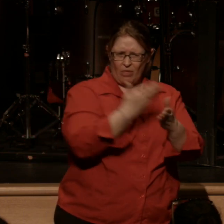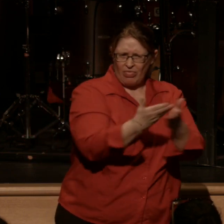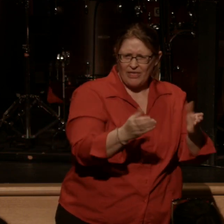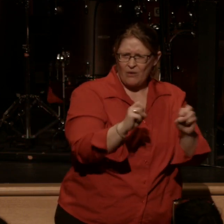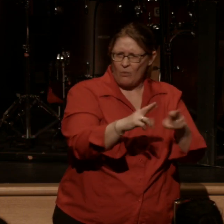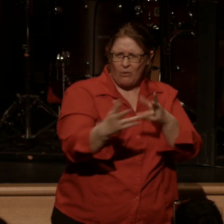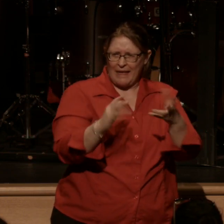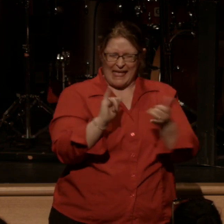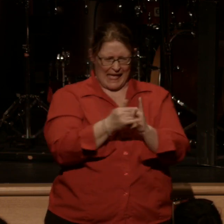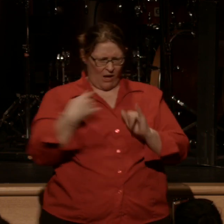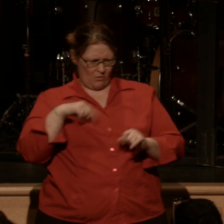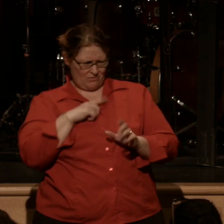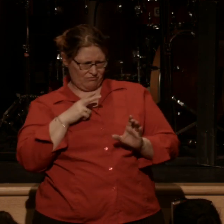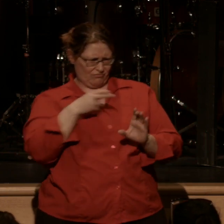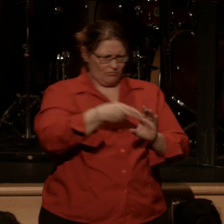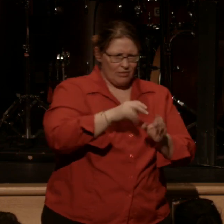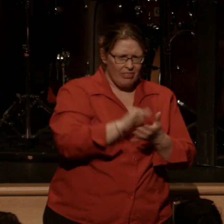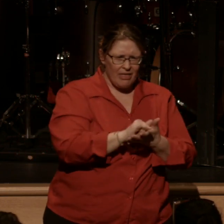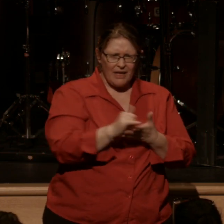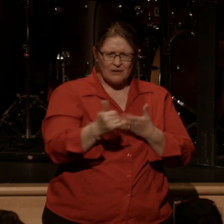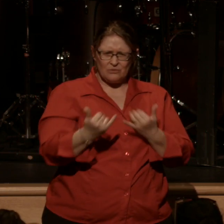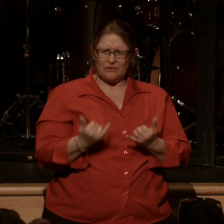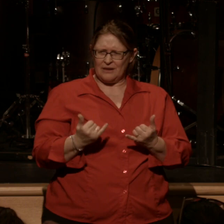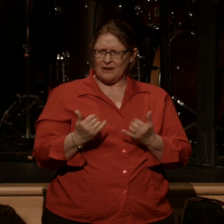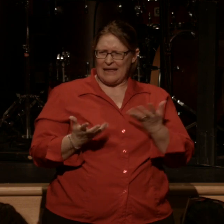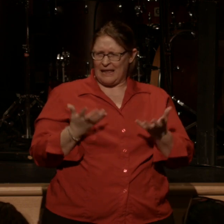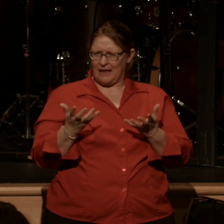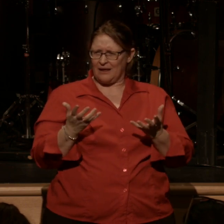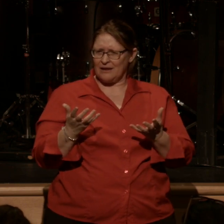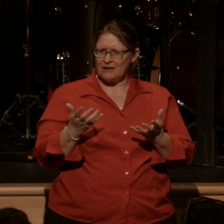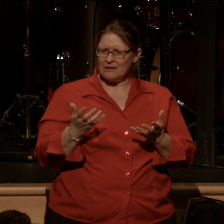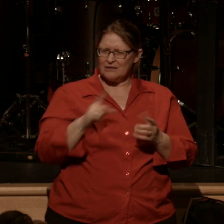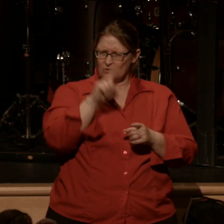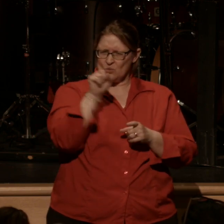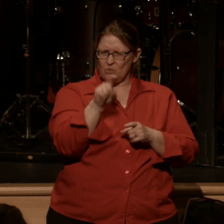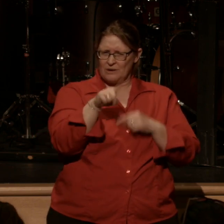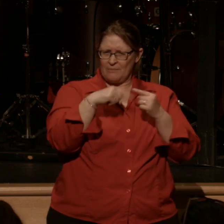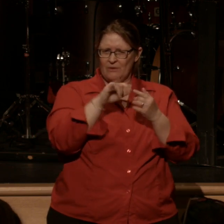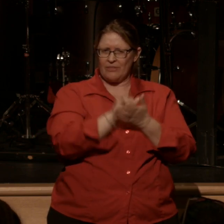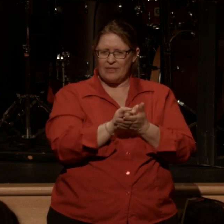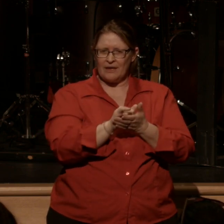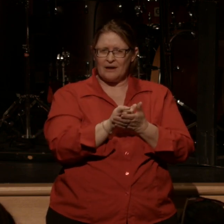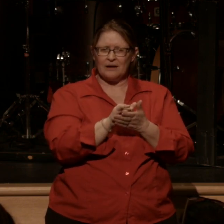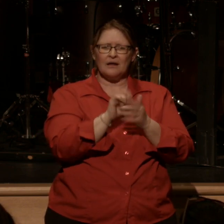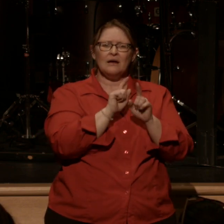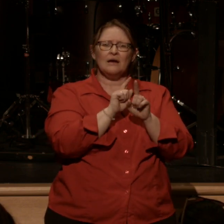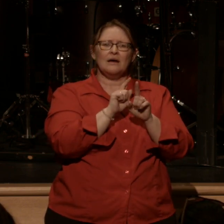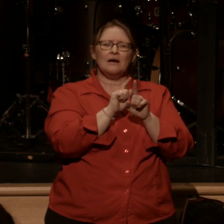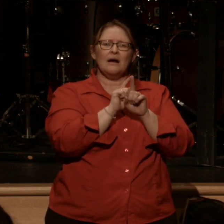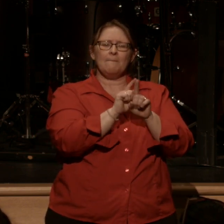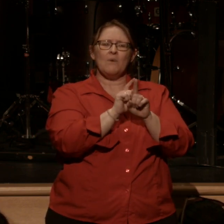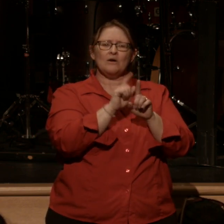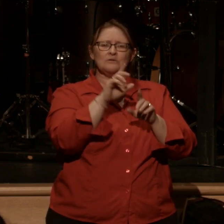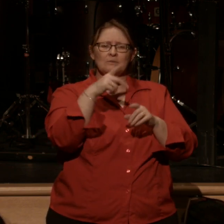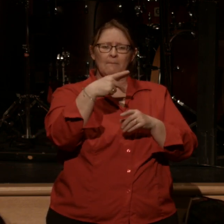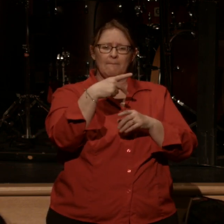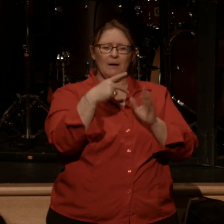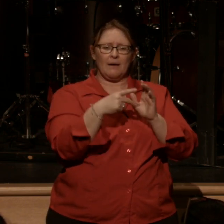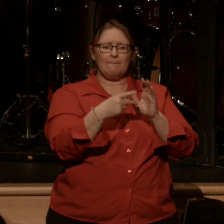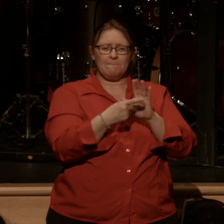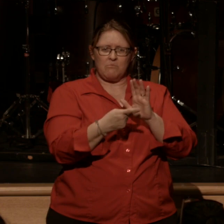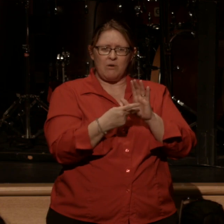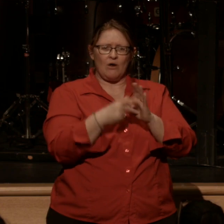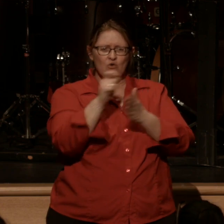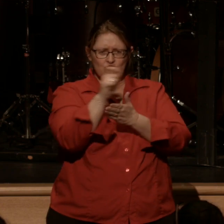how does that work for us today? There was questions about that, and the Apostle Paul wrote an entire book of